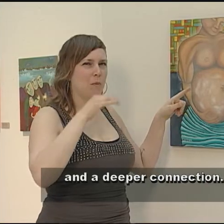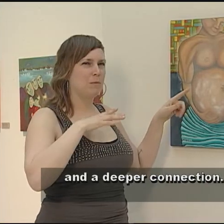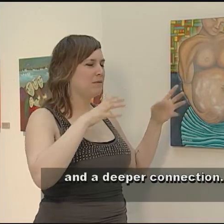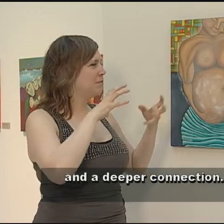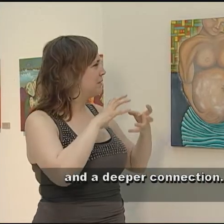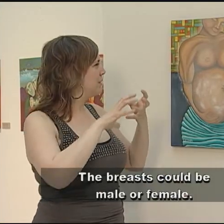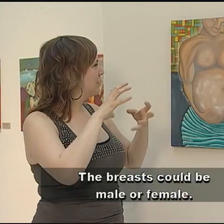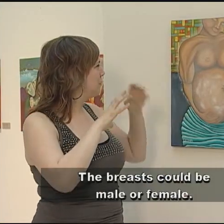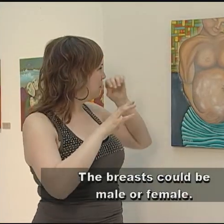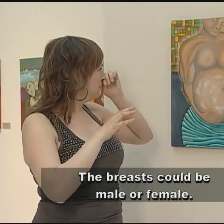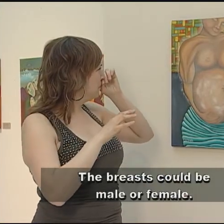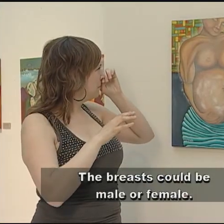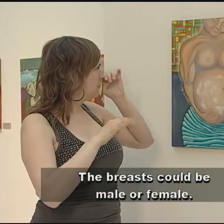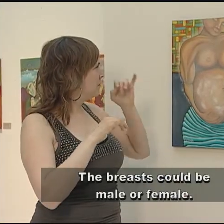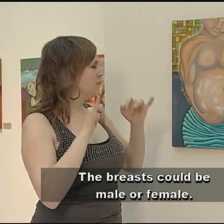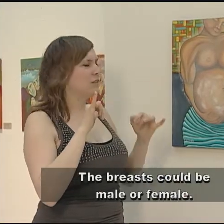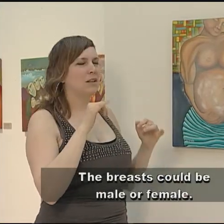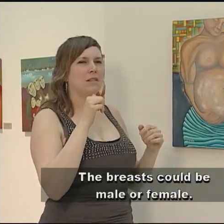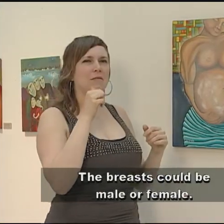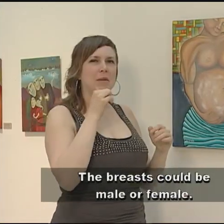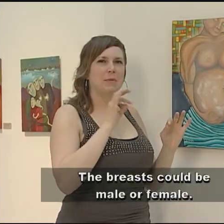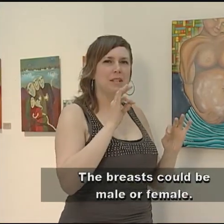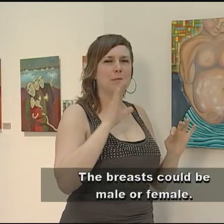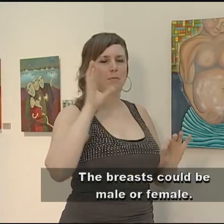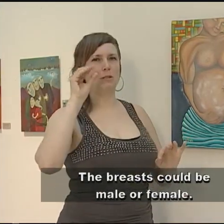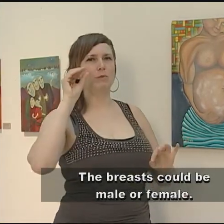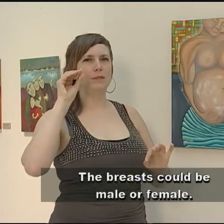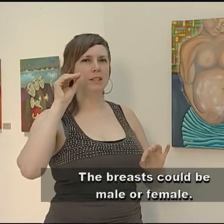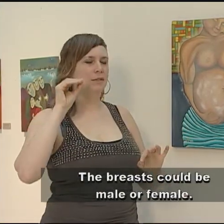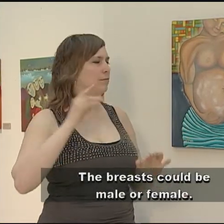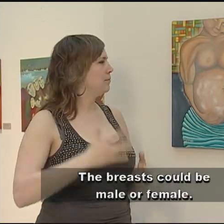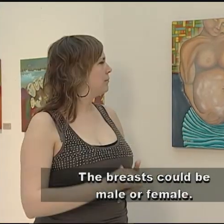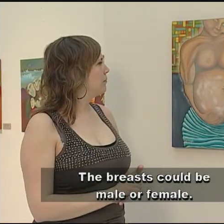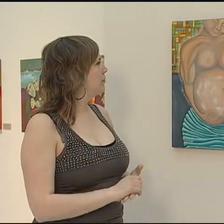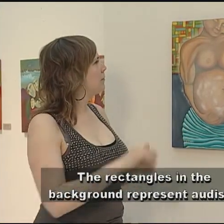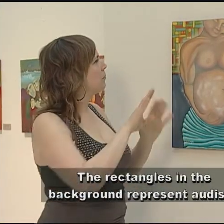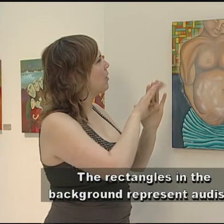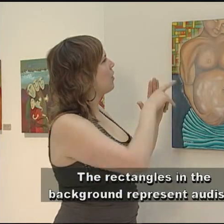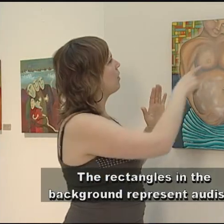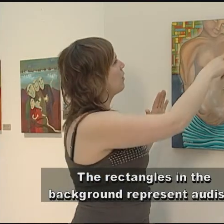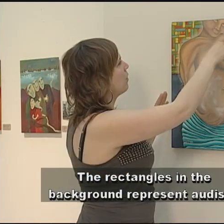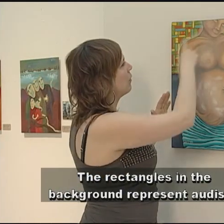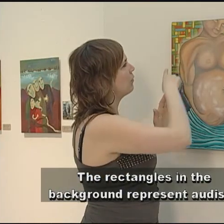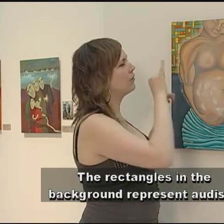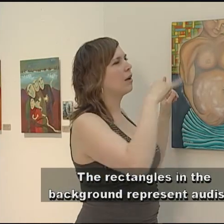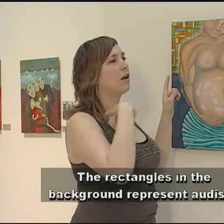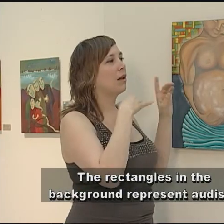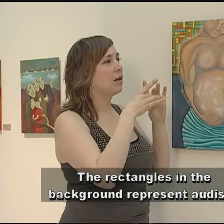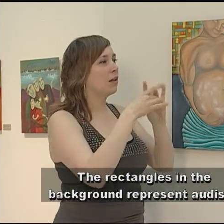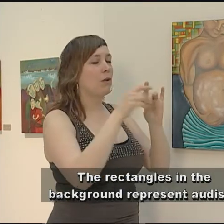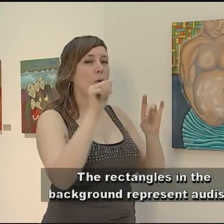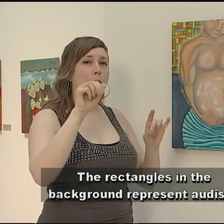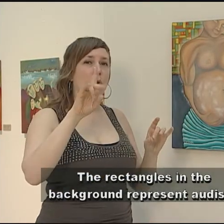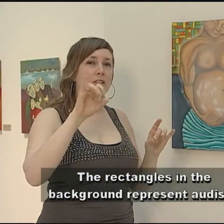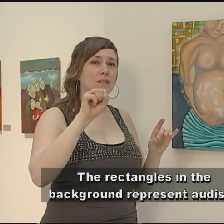connection. The breasts could be male or female. The rectangles in the background represent